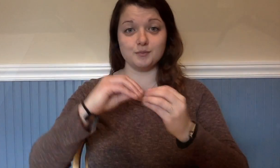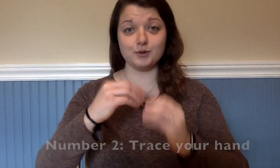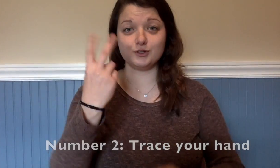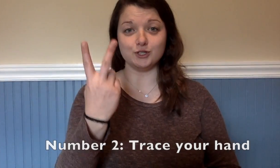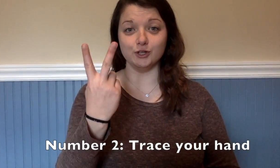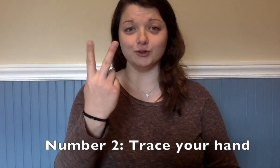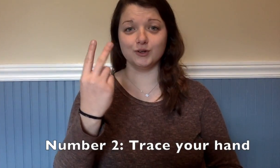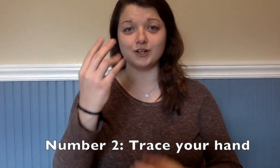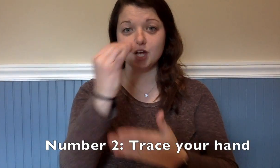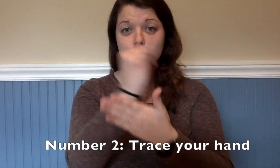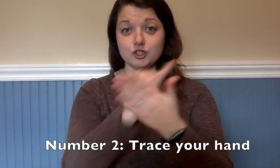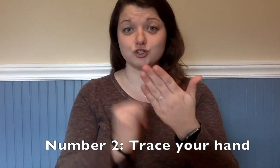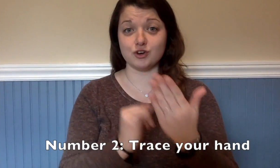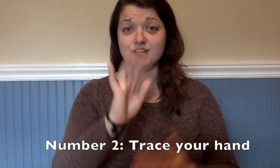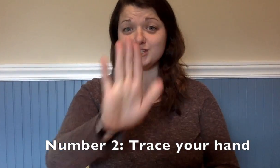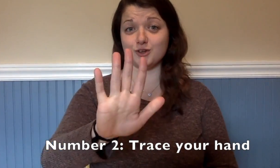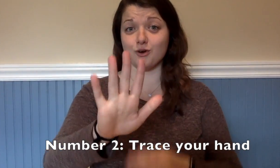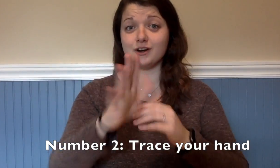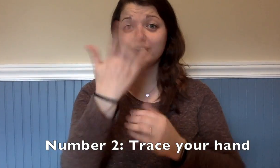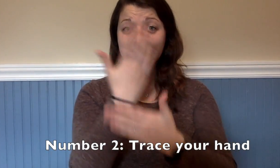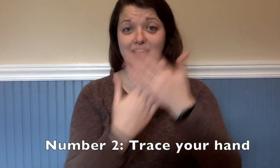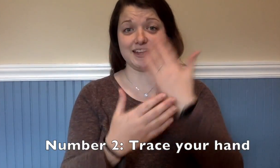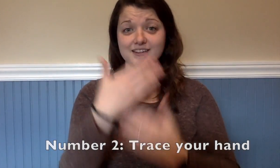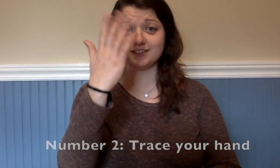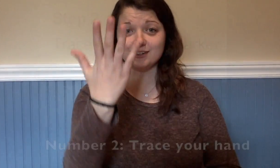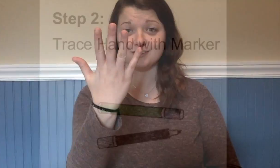Number two, trace your hand.